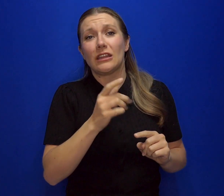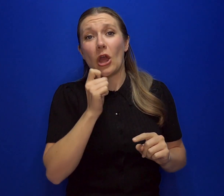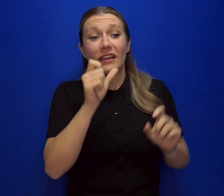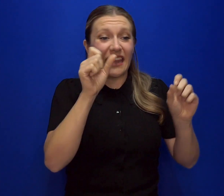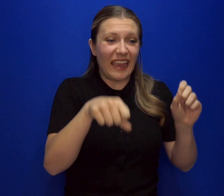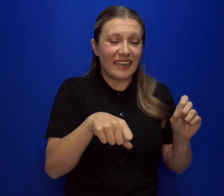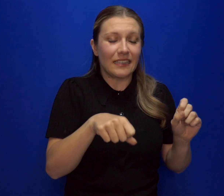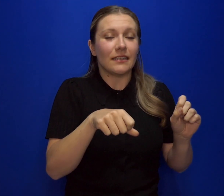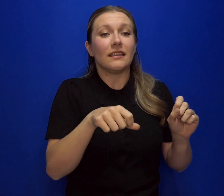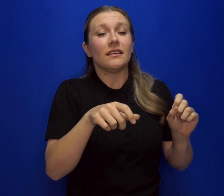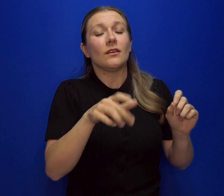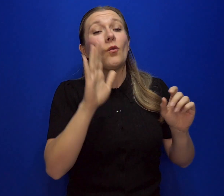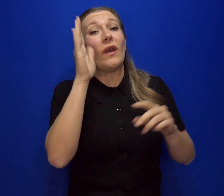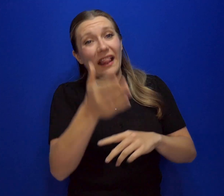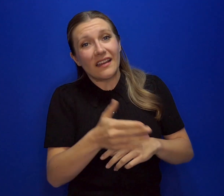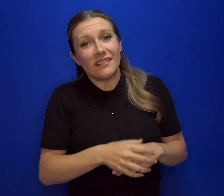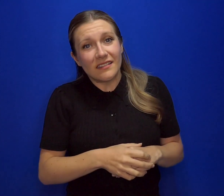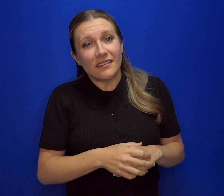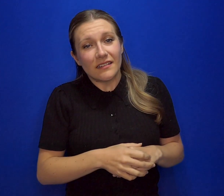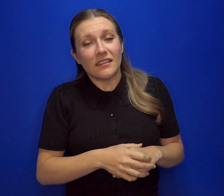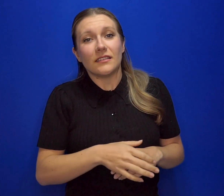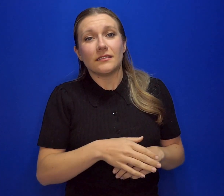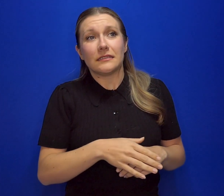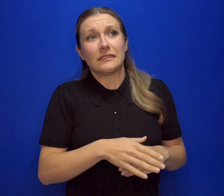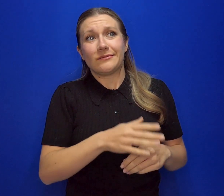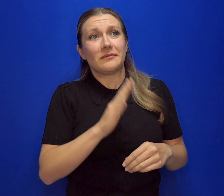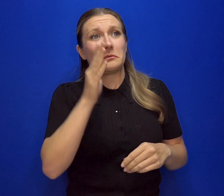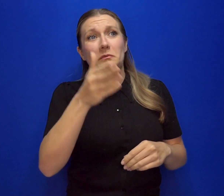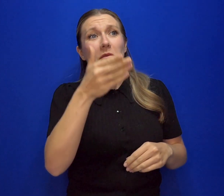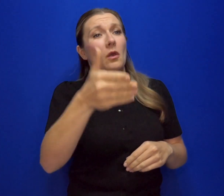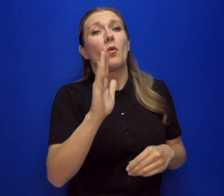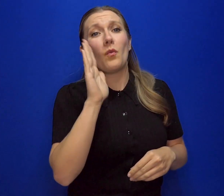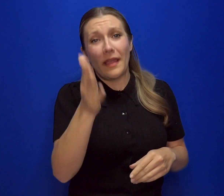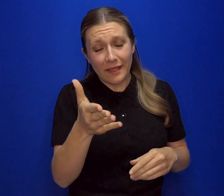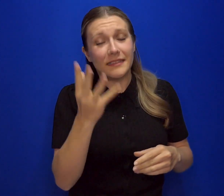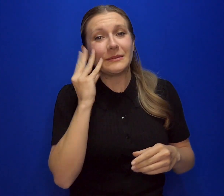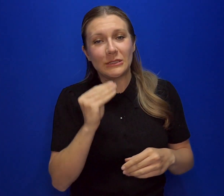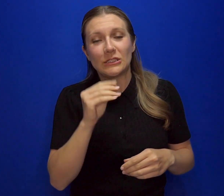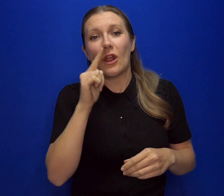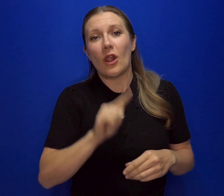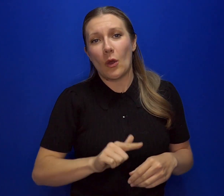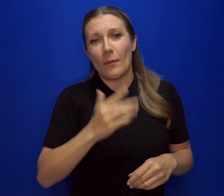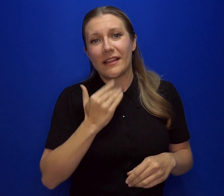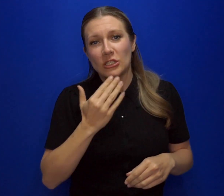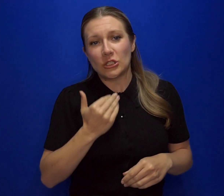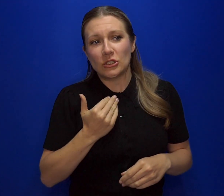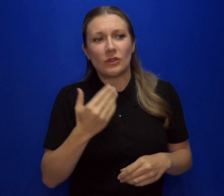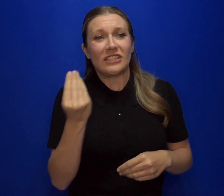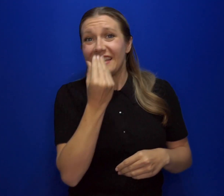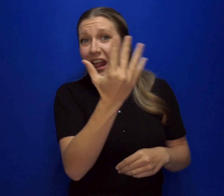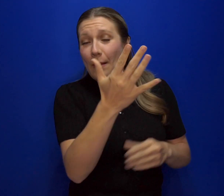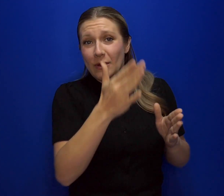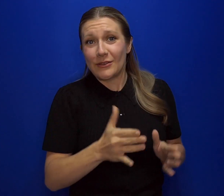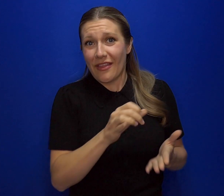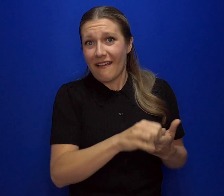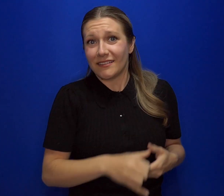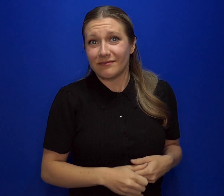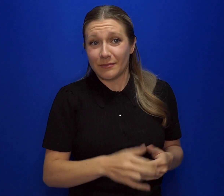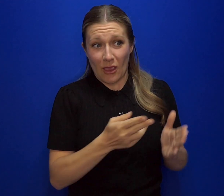some point in your life with diabetes, you will have a low blood sugar. Yeah. You will, right? So just tell somebody that, right?